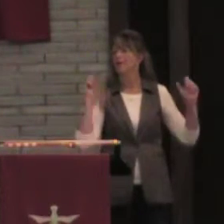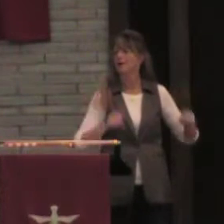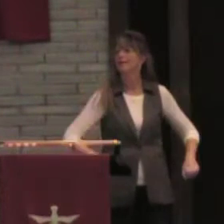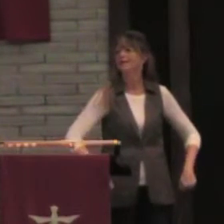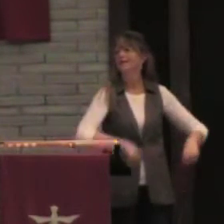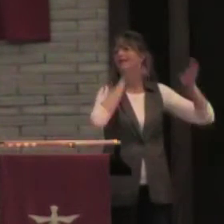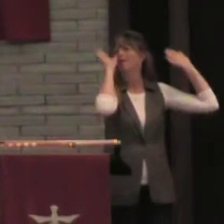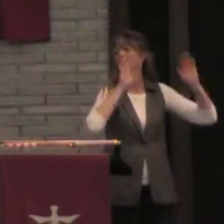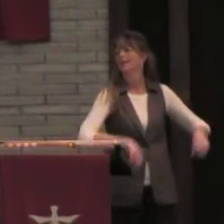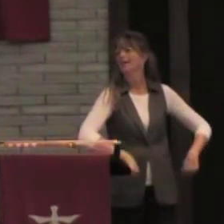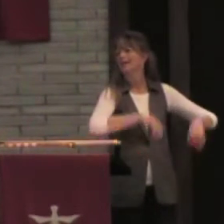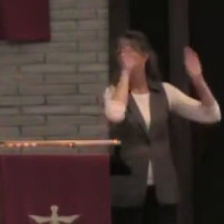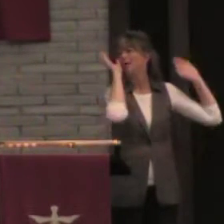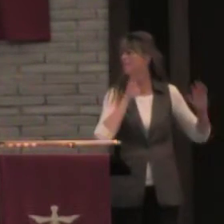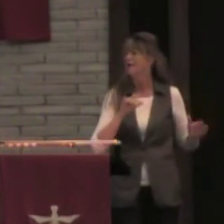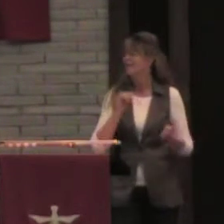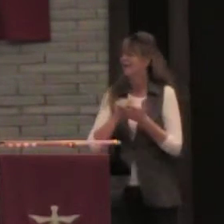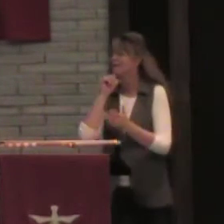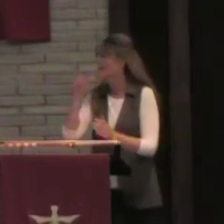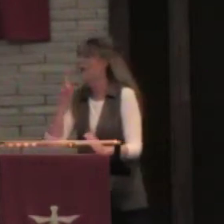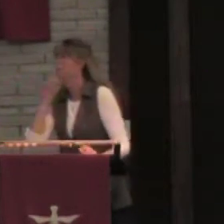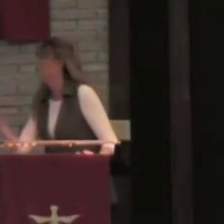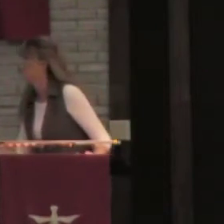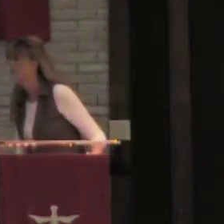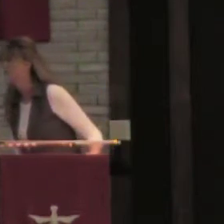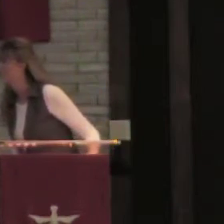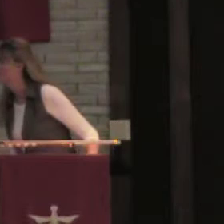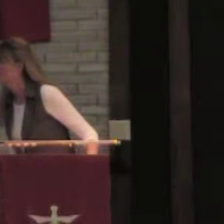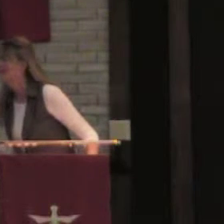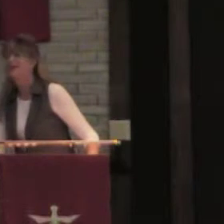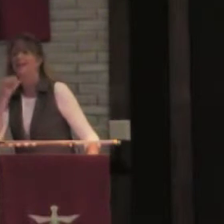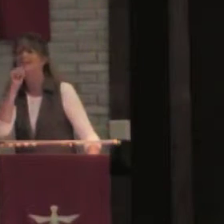And I think, oh, I can't do that because I'm a Christian now, I have to give all these things up. That's not true.